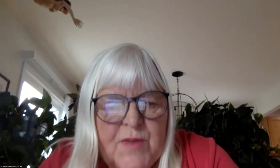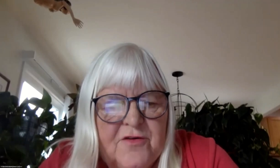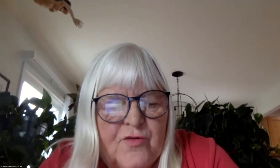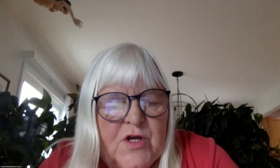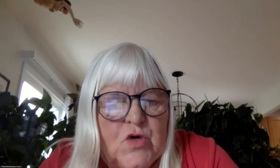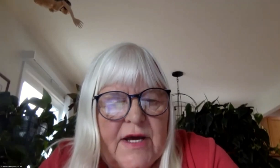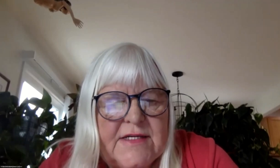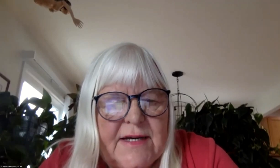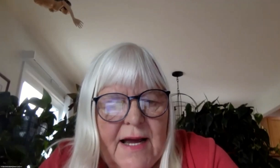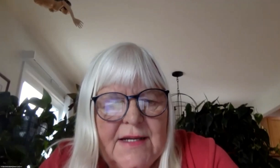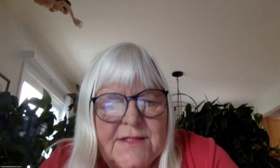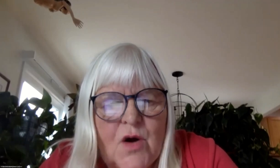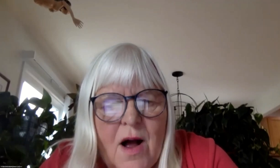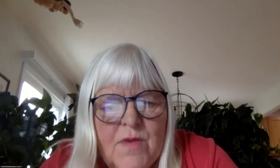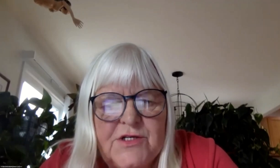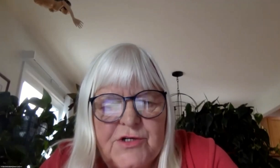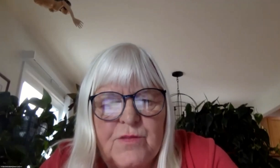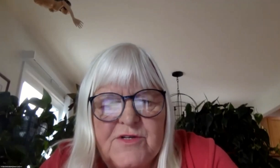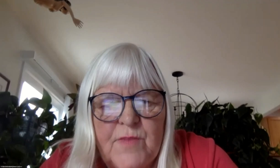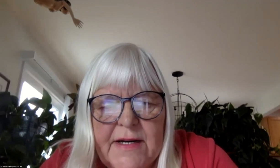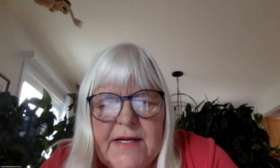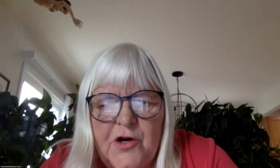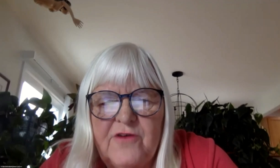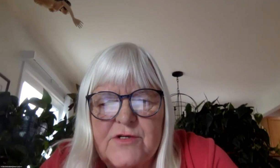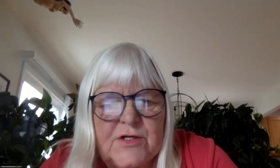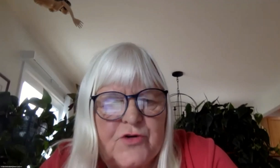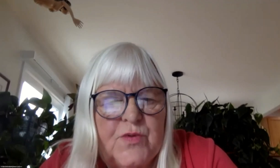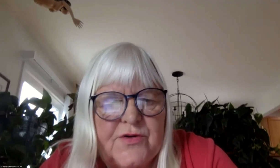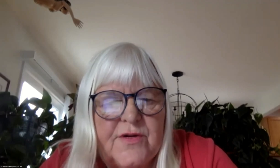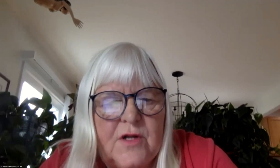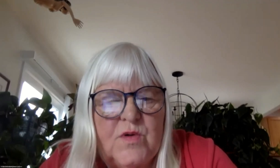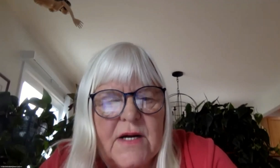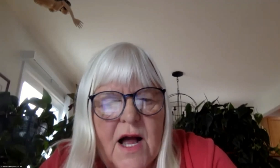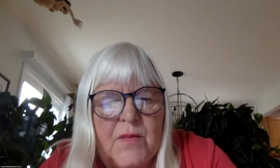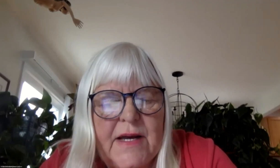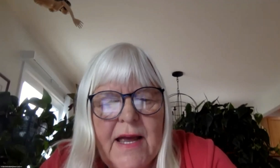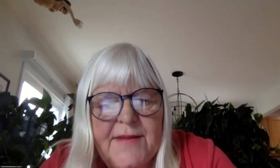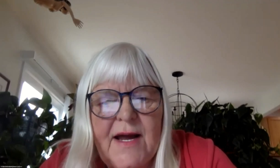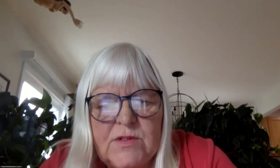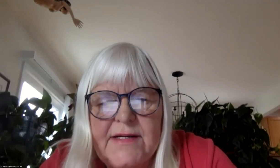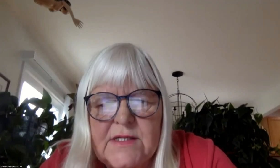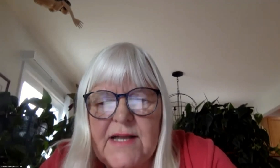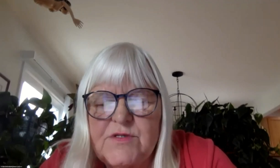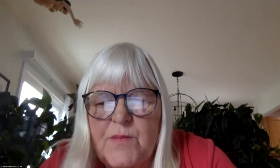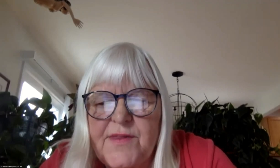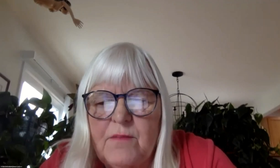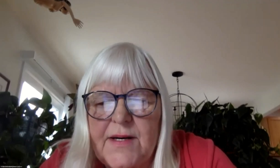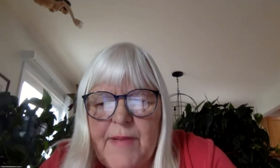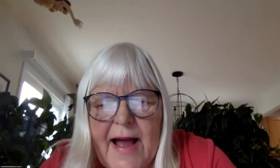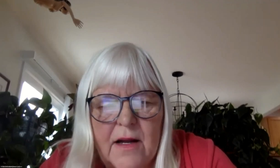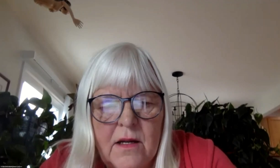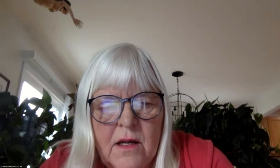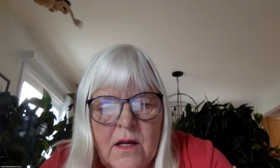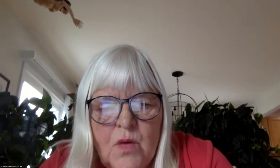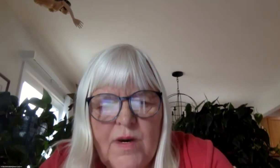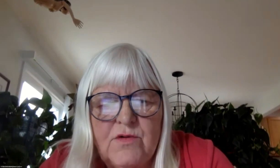A respondent from the UK said, "I'd like to know how much in terms of money caregivers contribute to the global economy, and then I would like to claim some of that money